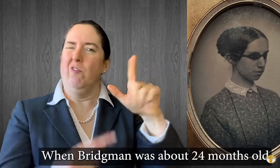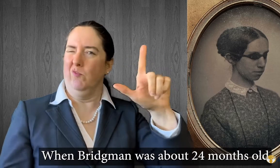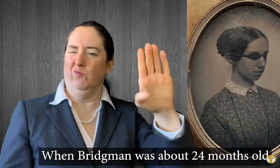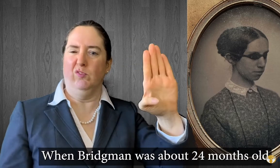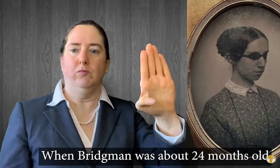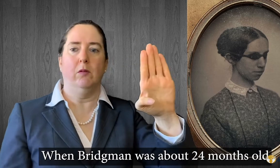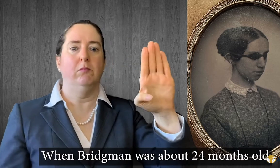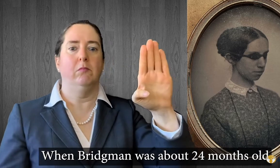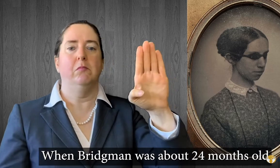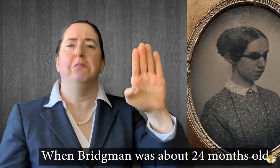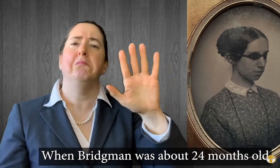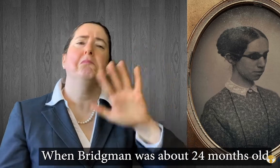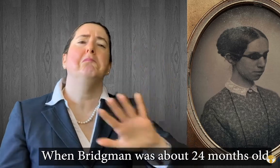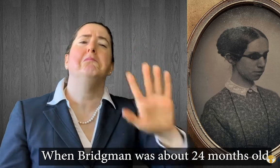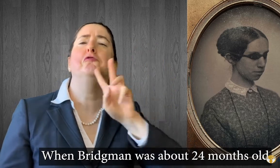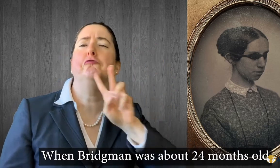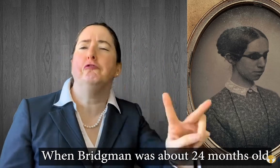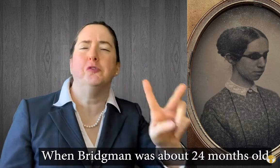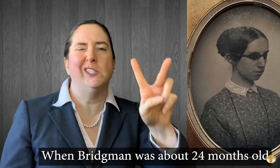When Bridgman was about 24 months old,